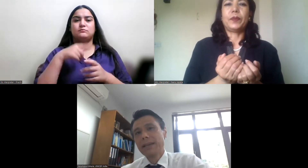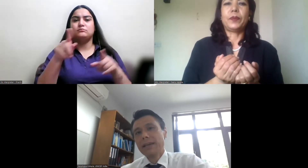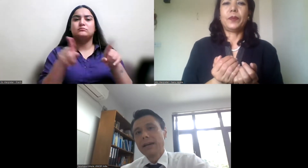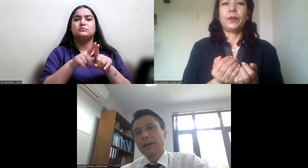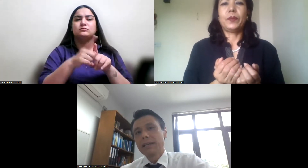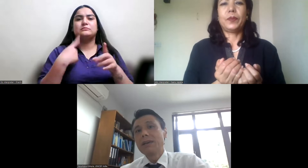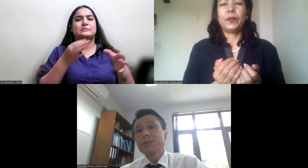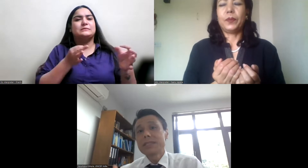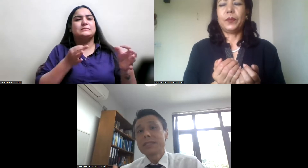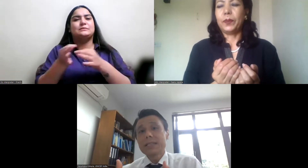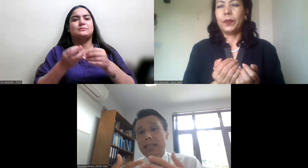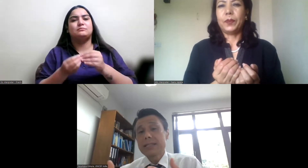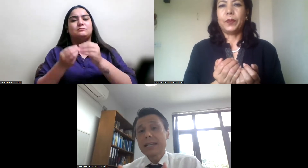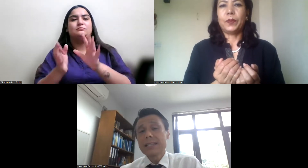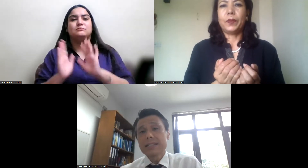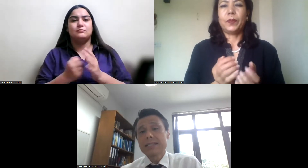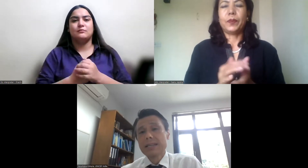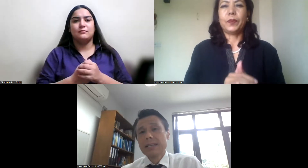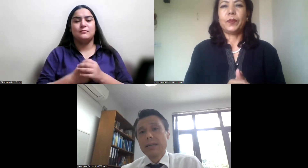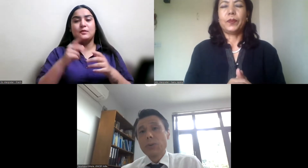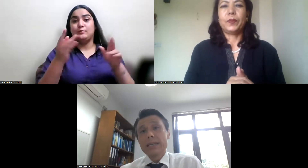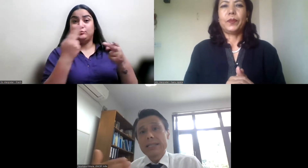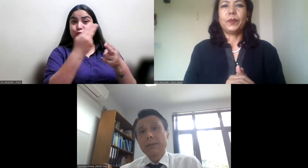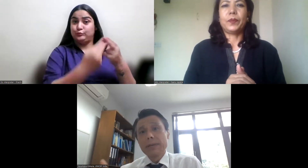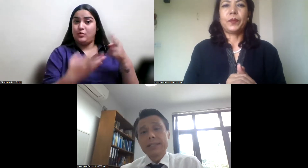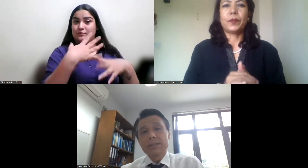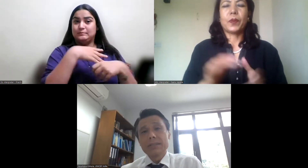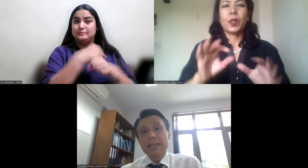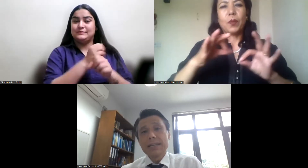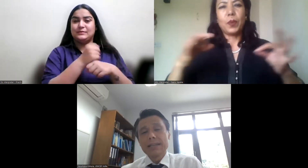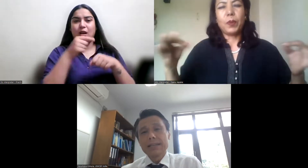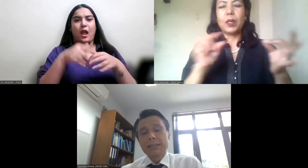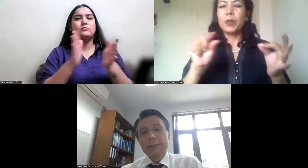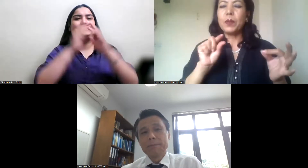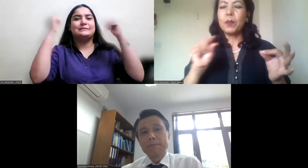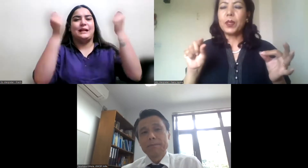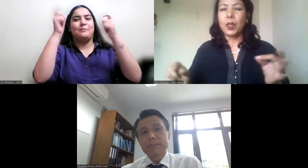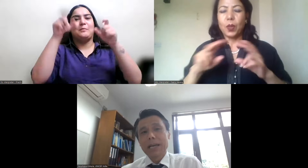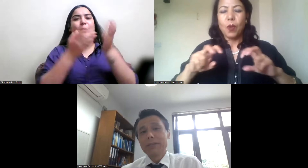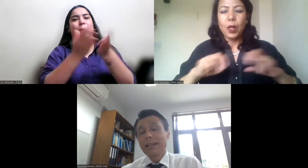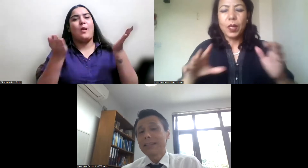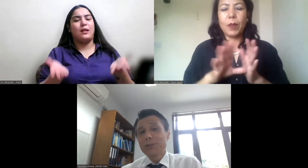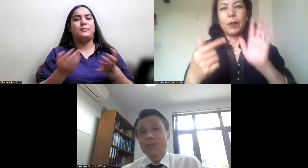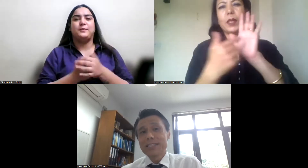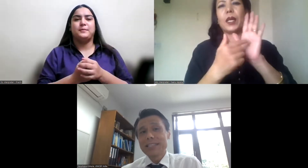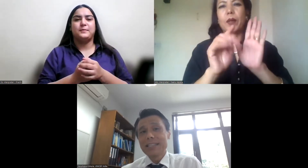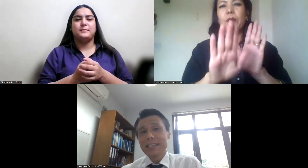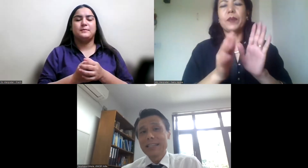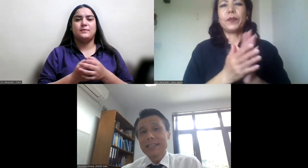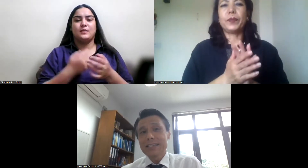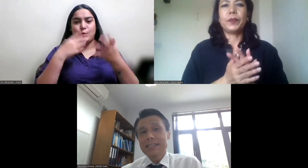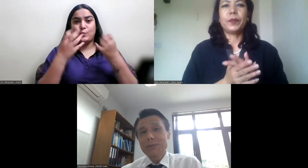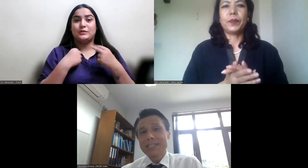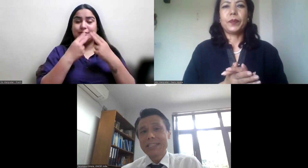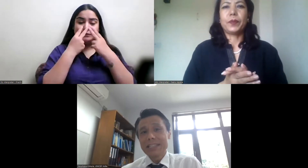the case studies we are celebrating today. I'm delighted to see